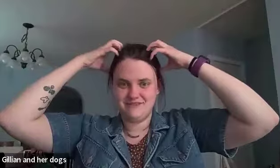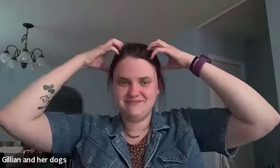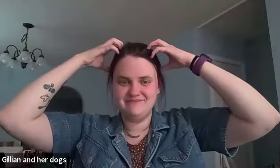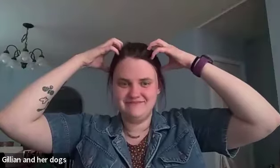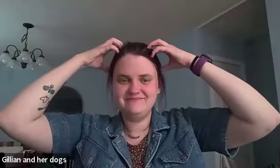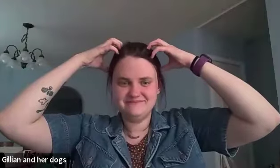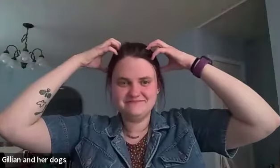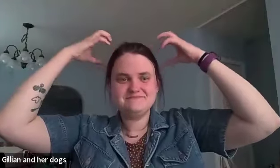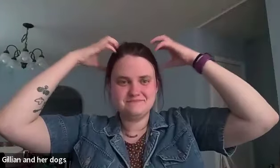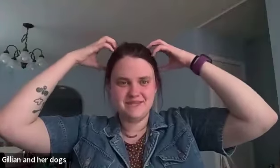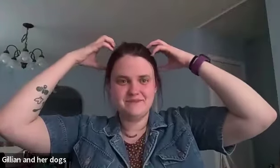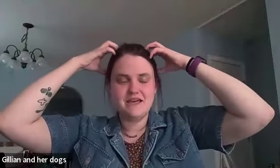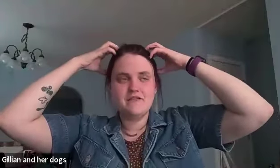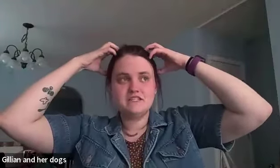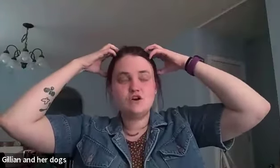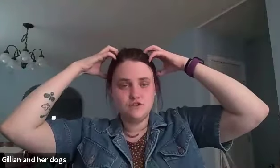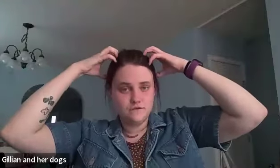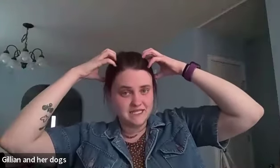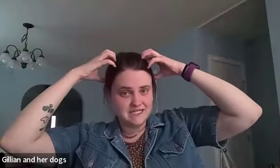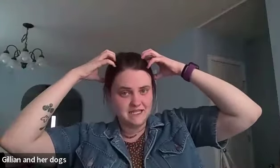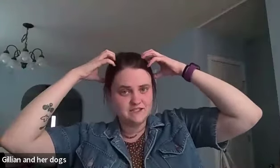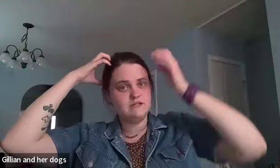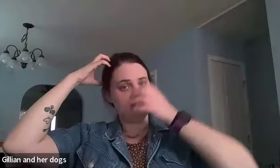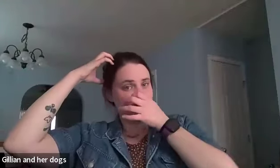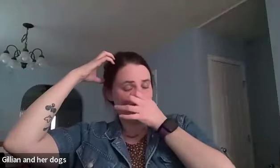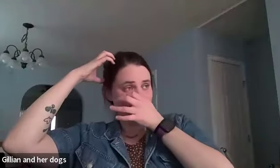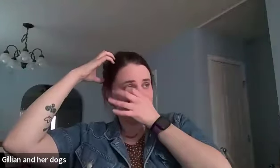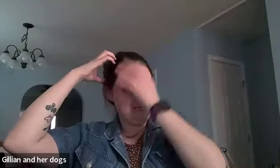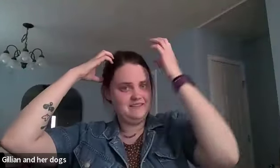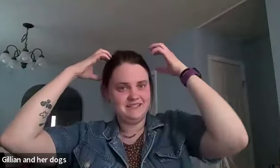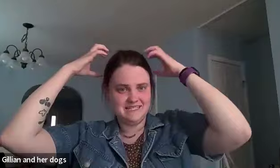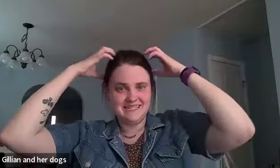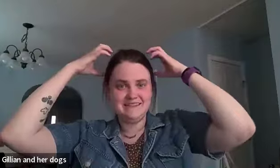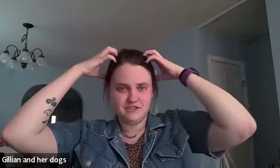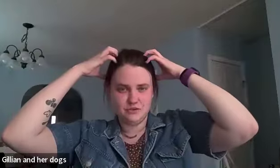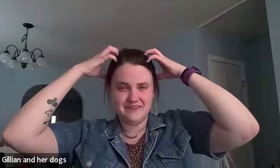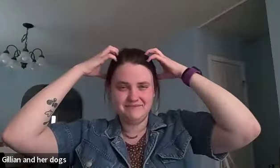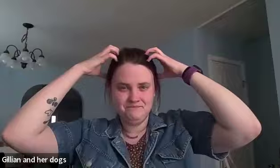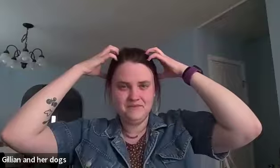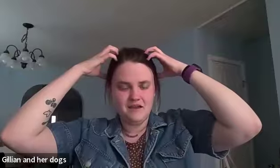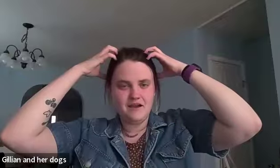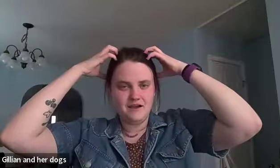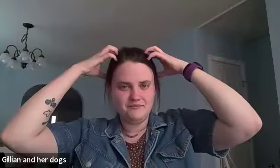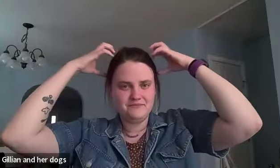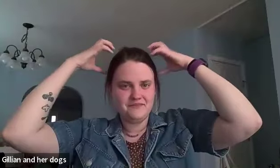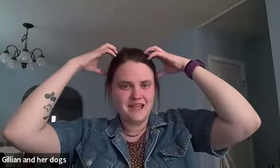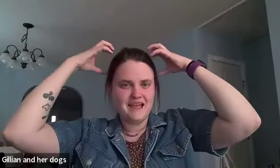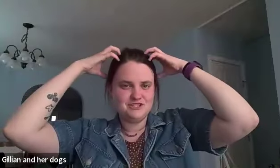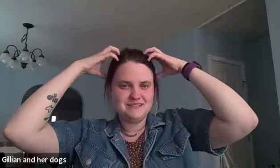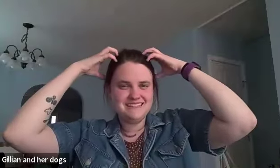Mouse. Mickey Mouse. This is also for Disney, so like Disney World, anything Disney, that sort of thing. Um, I just always like